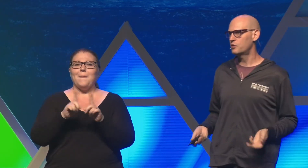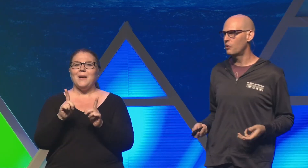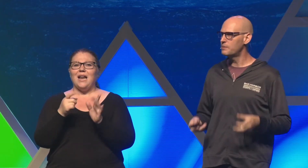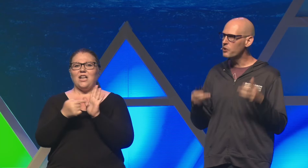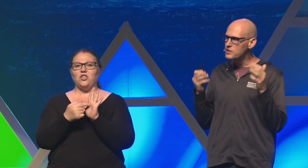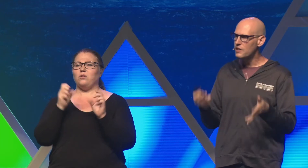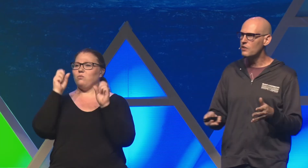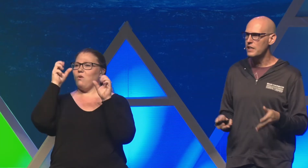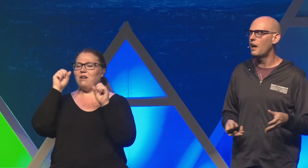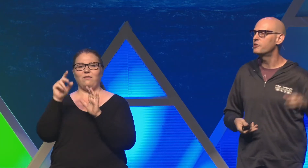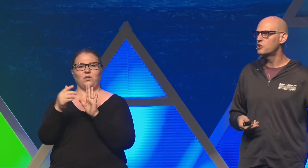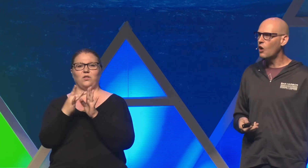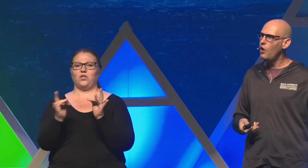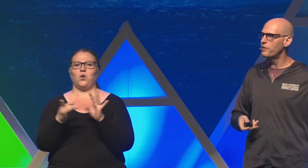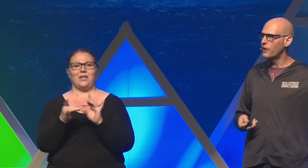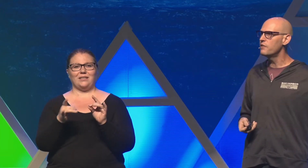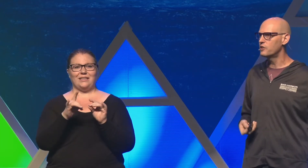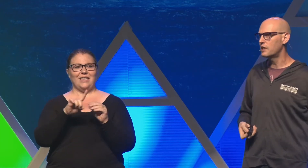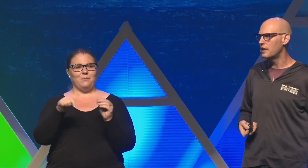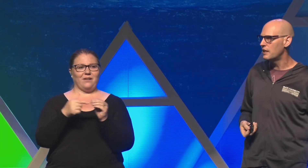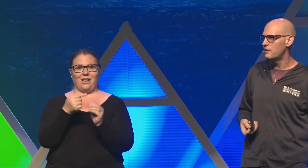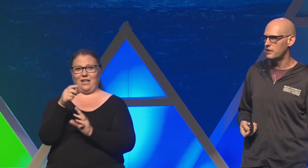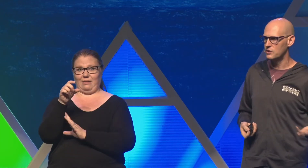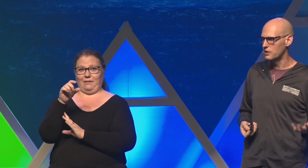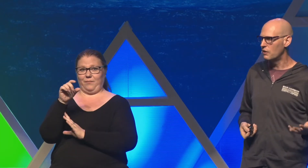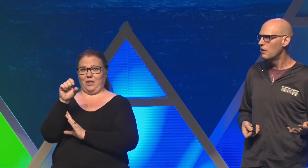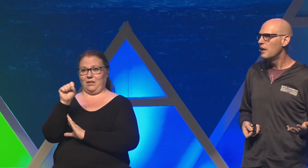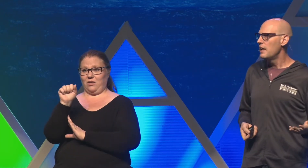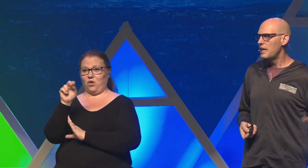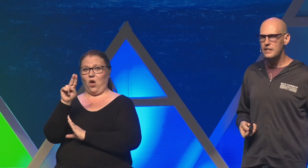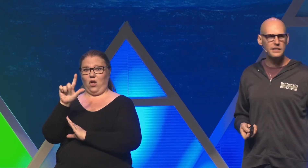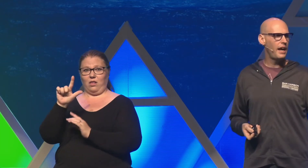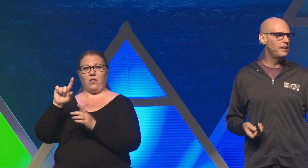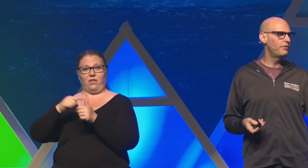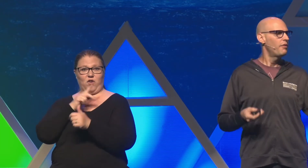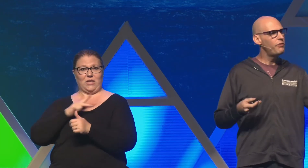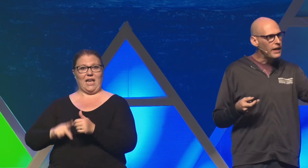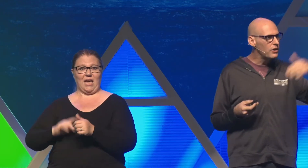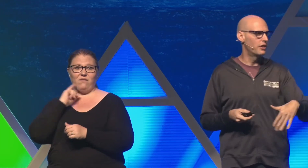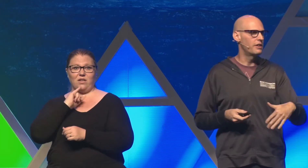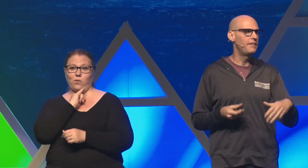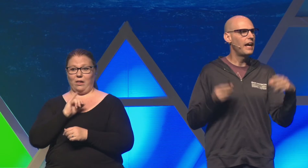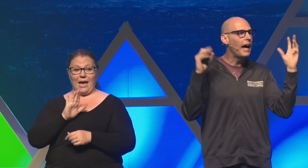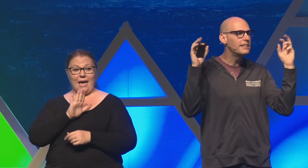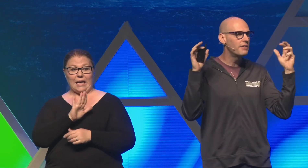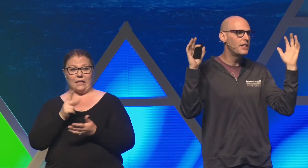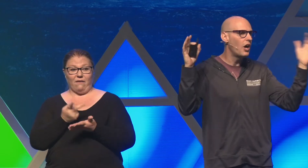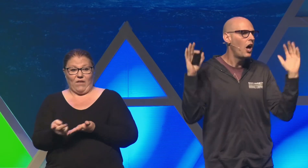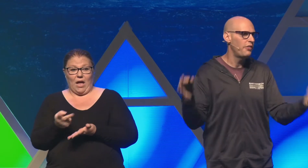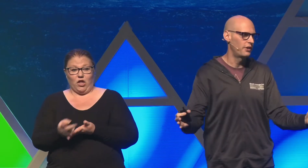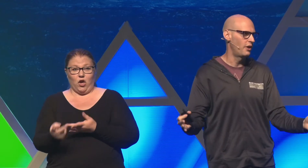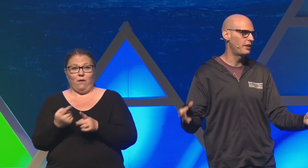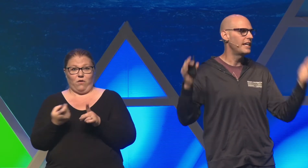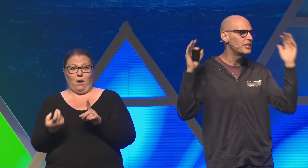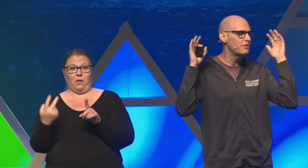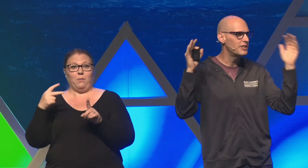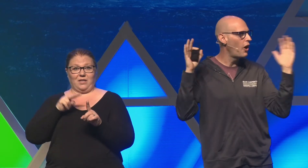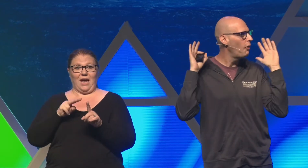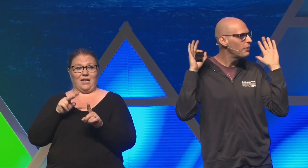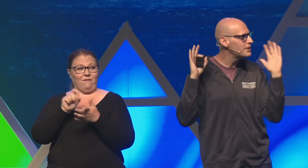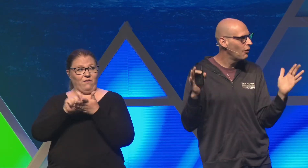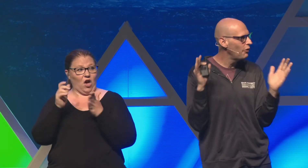wonderful stories, particularly of Saul, the very first king of Israel, his kind of failure in the eyes of the author, okay?